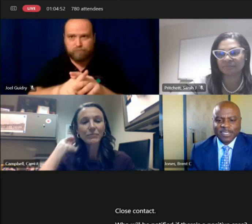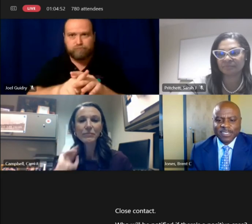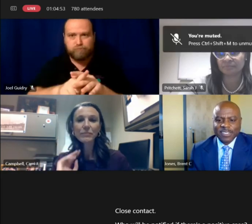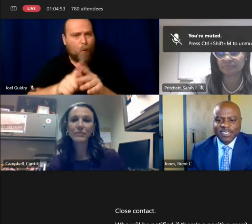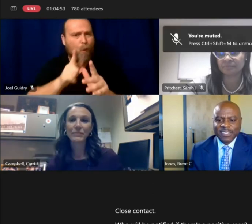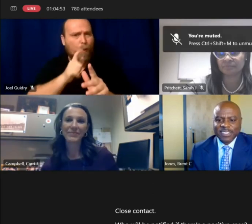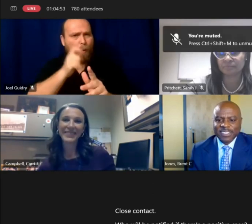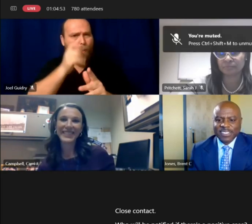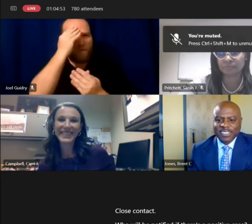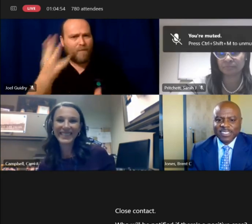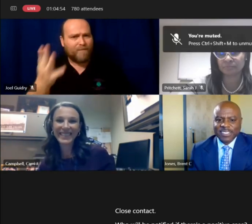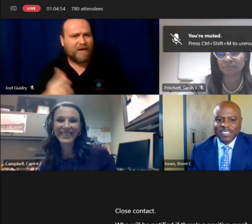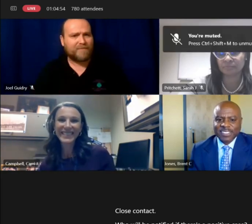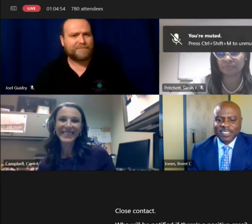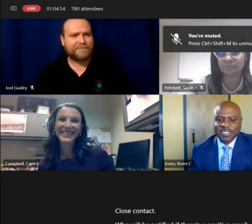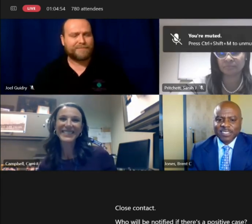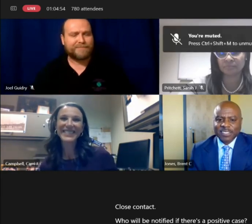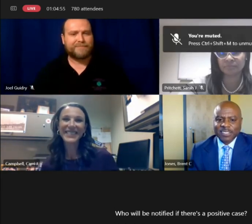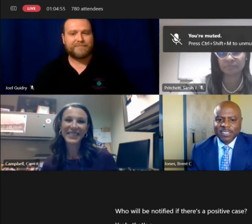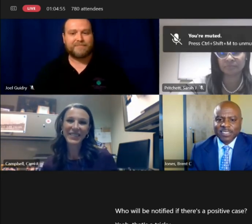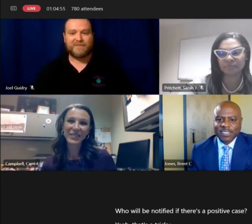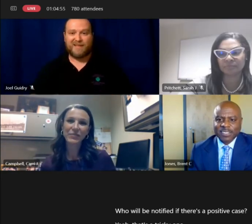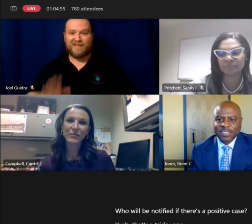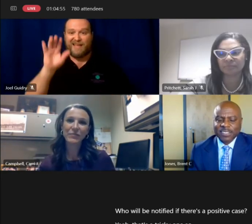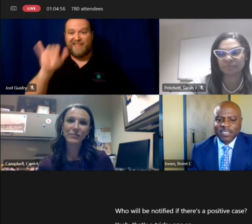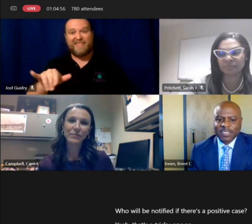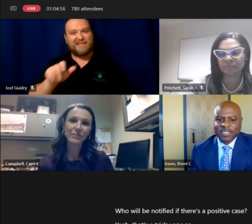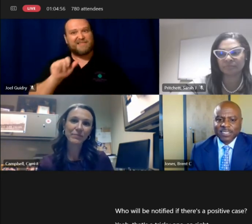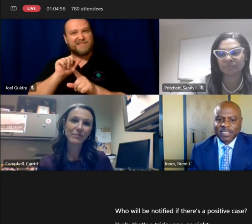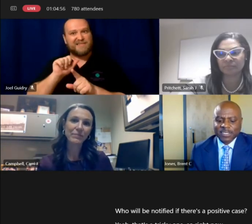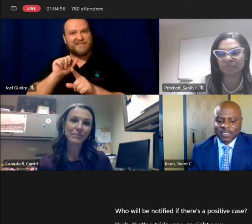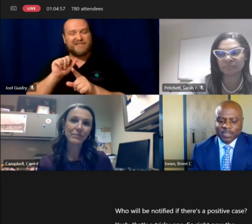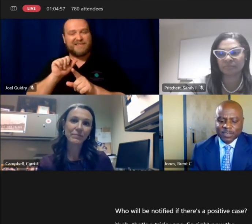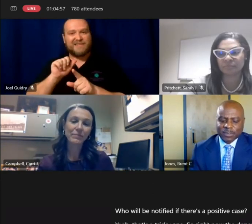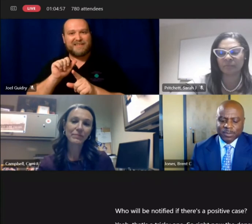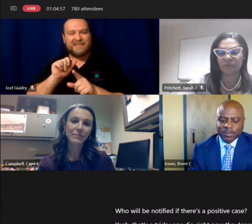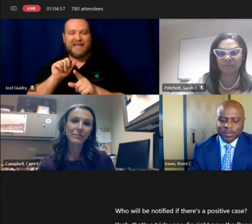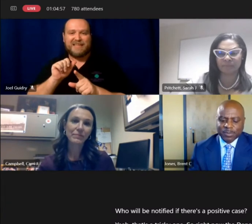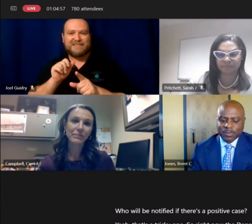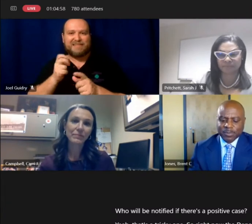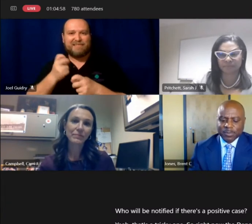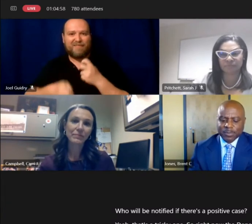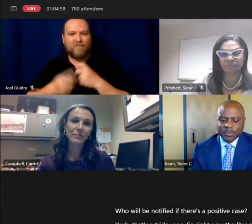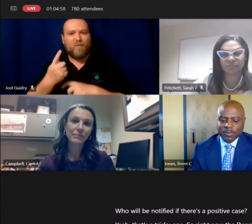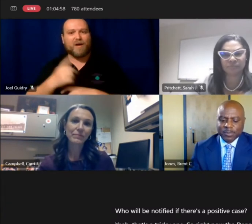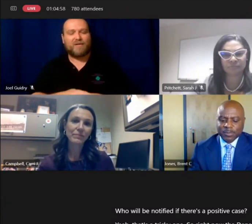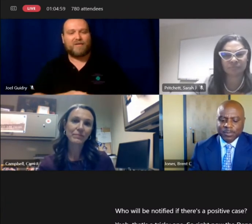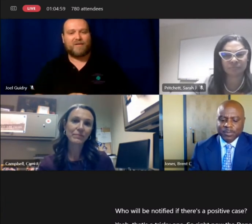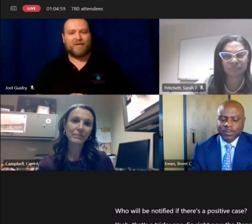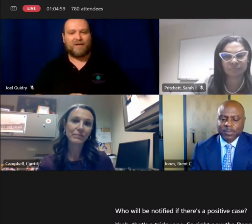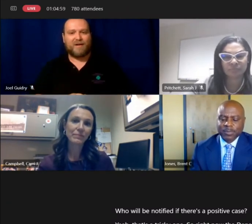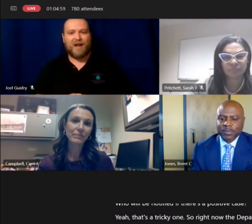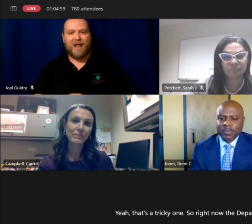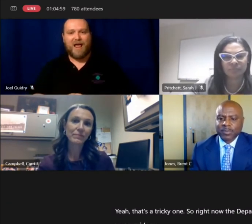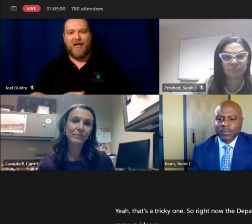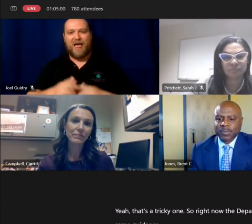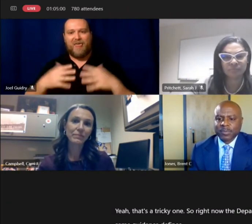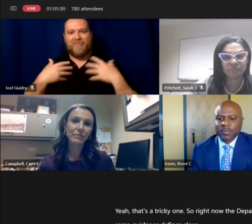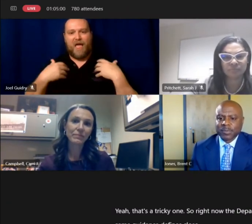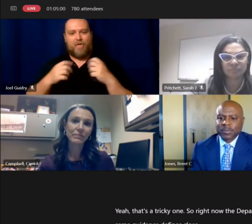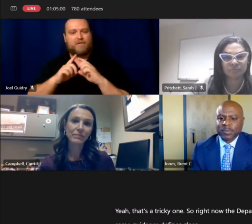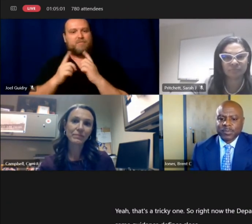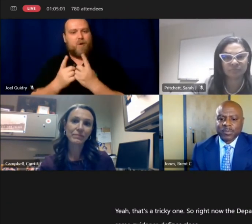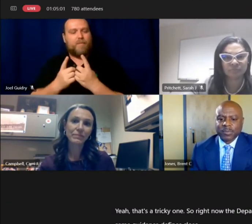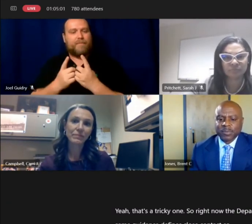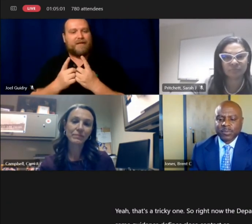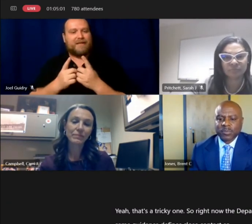Yeah, that's a tricky one. So right now, the Department of Health, so again, in the same guidance, defines close contact. So generally speaking,